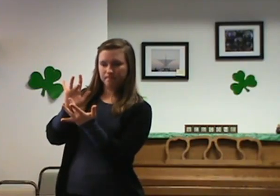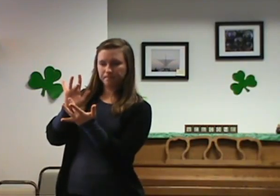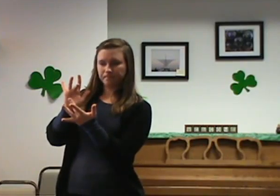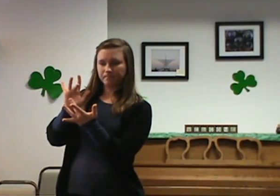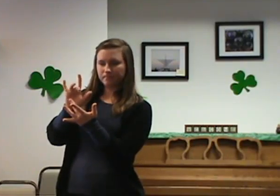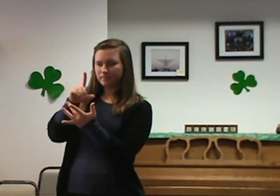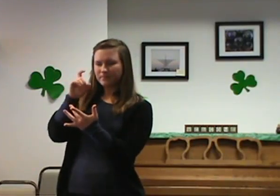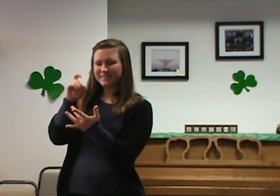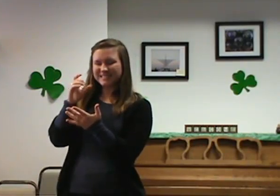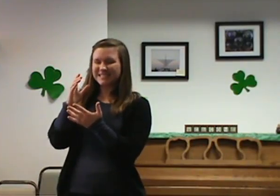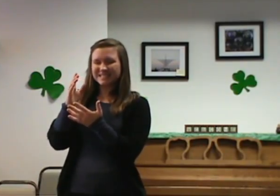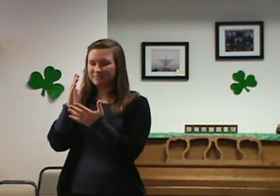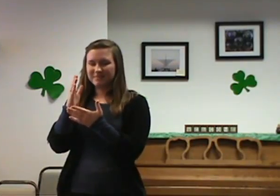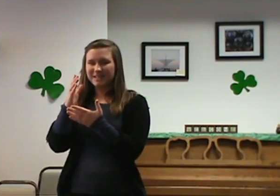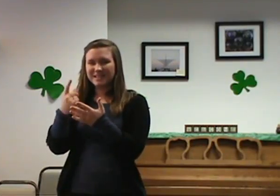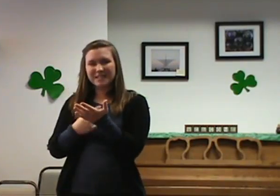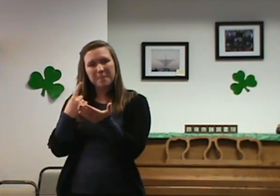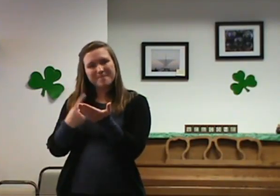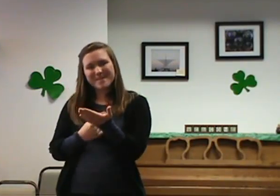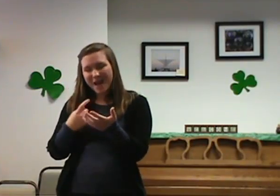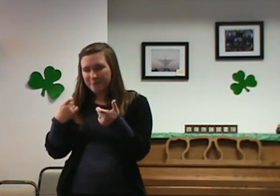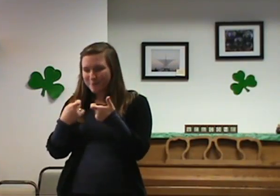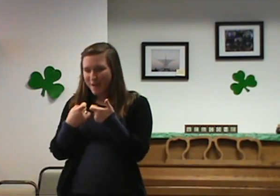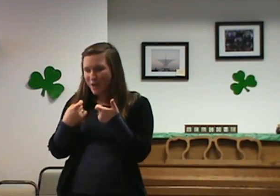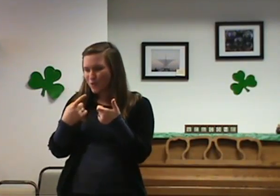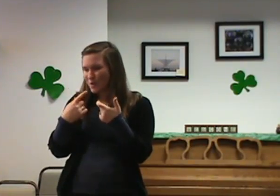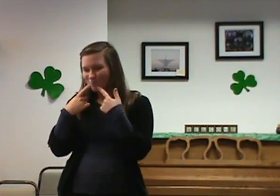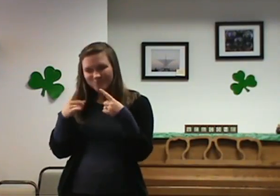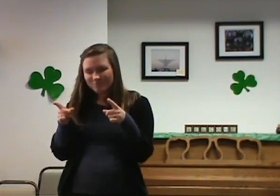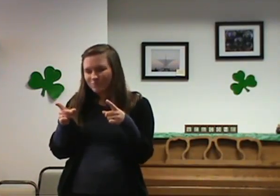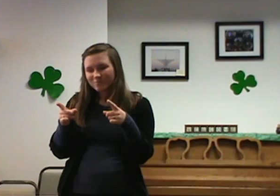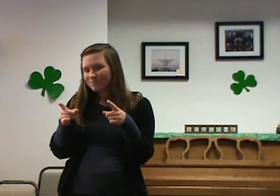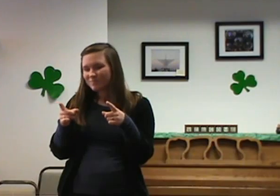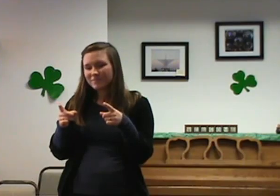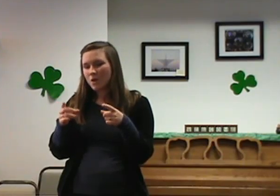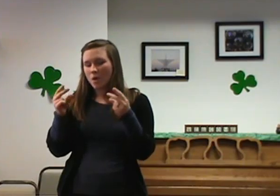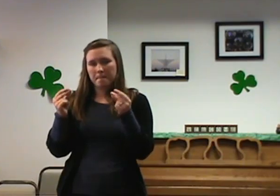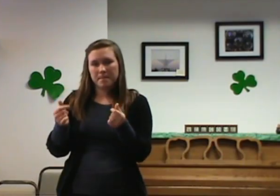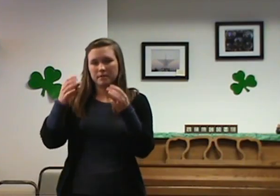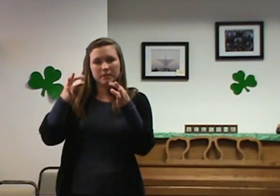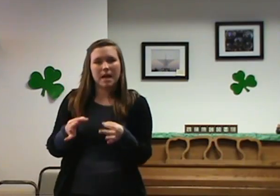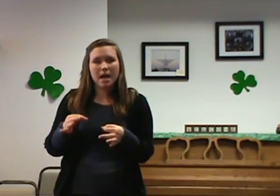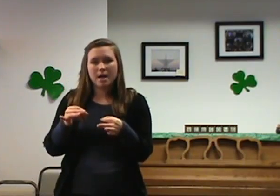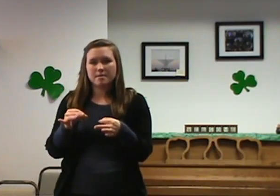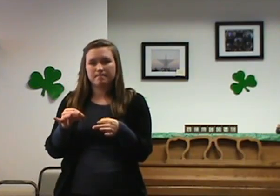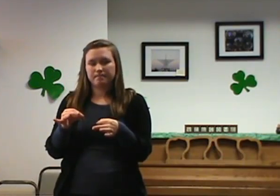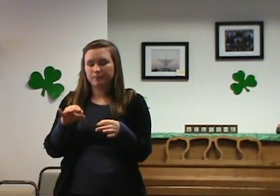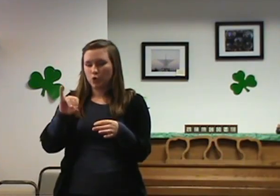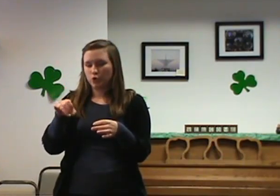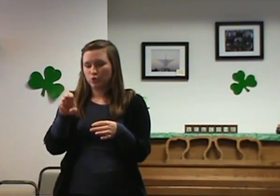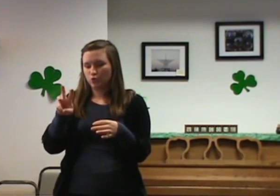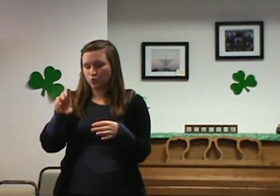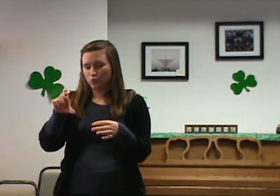didn't work, and so that's when I thought, no, I'm just gonna take these to a jeweler. So I took all of the watches that needed batteries and